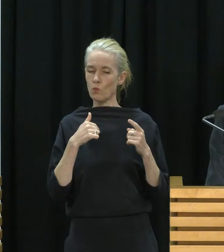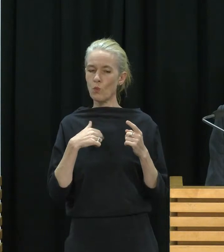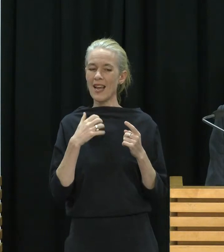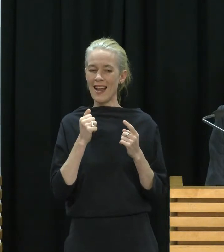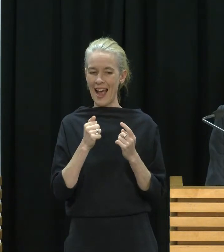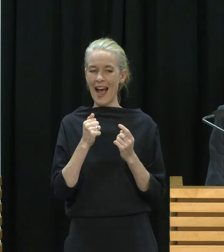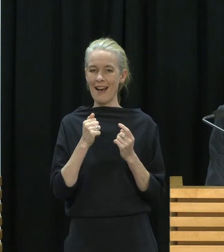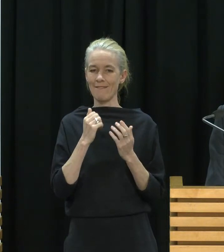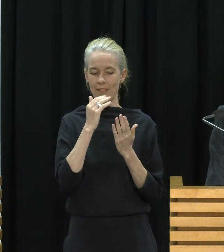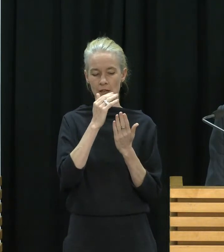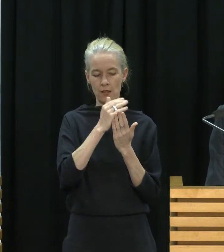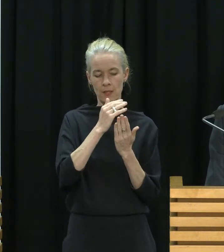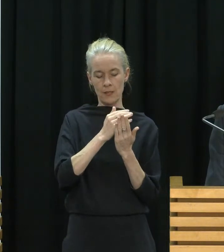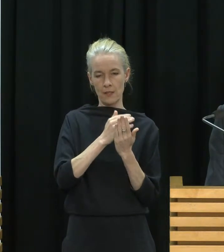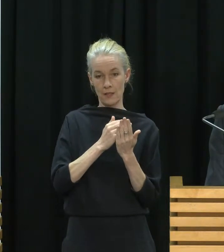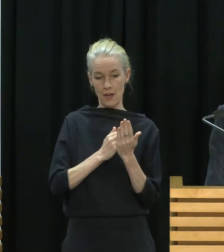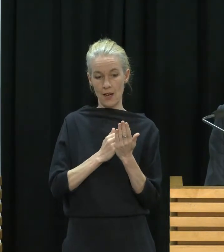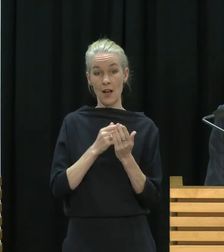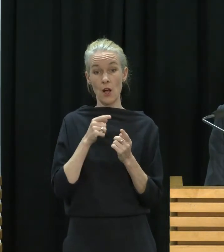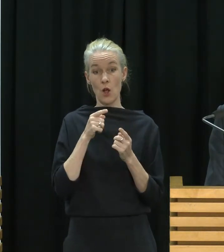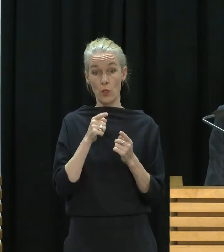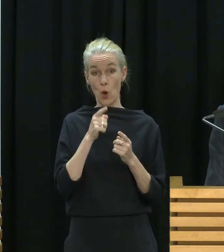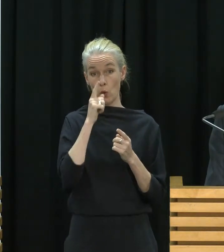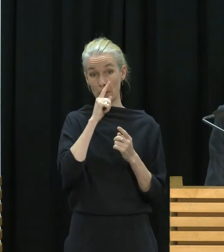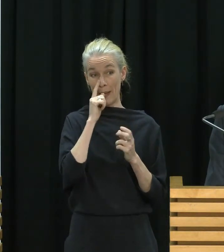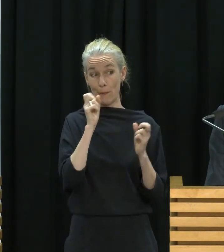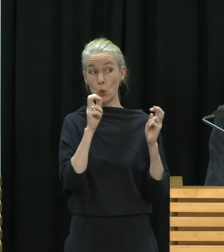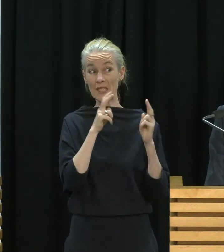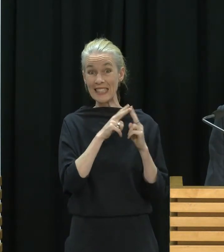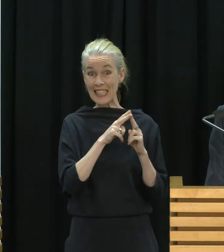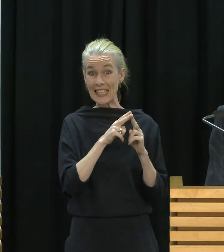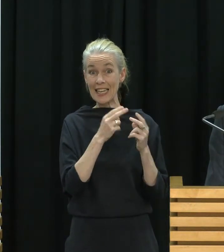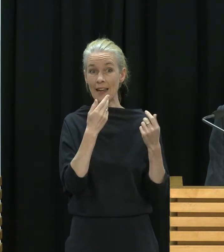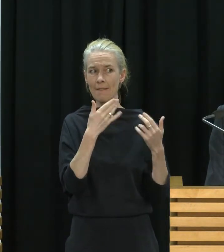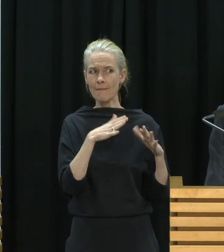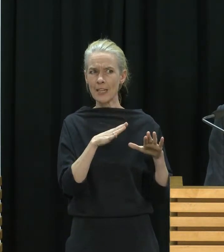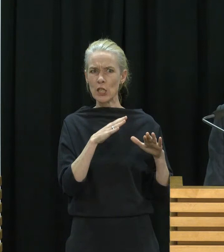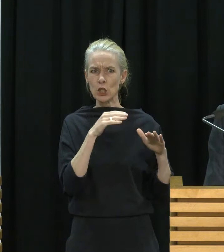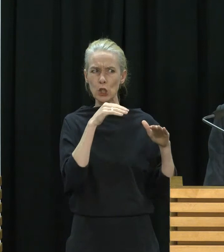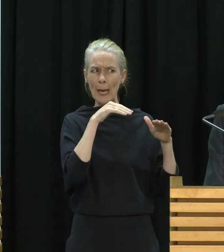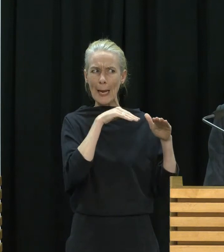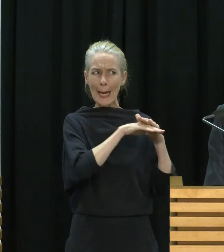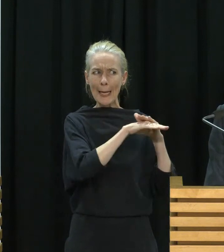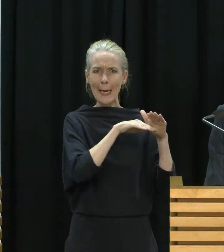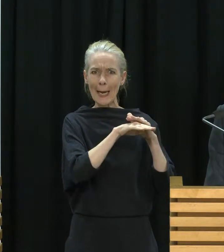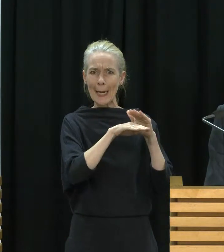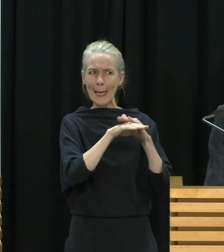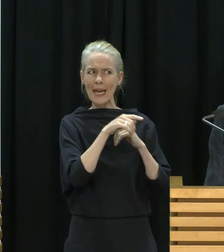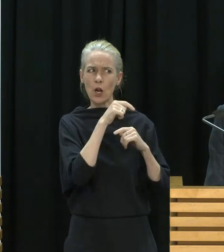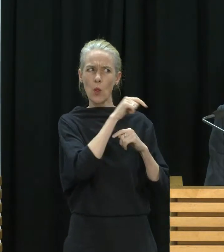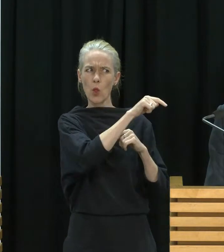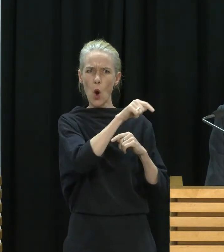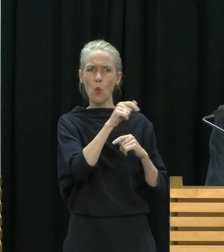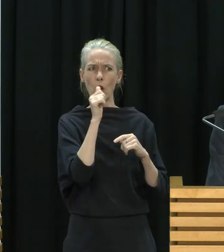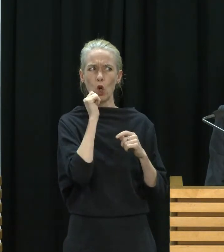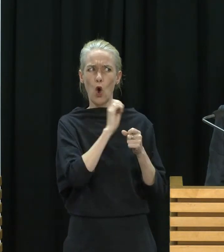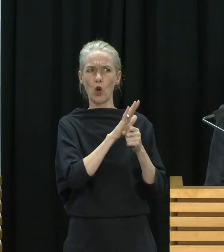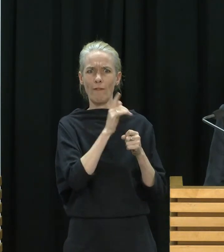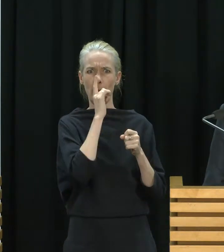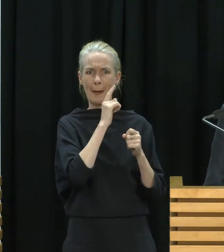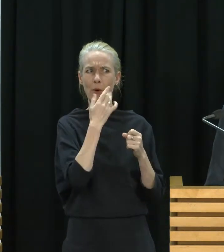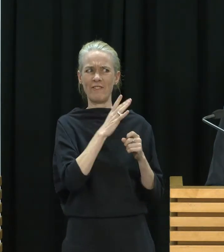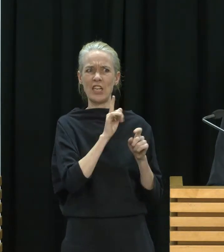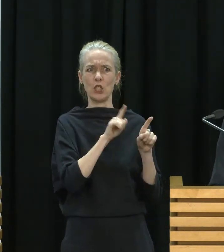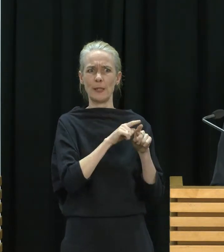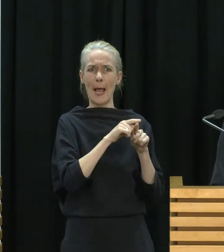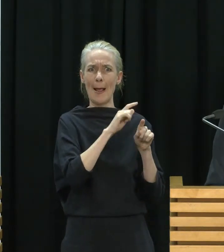we implemented the pause, who have subsequently arrived in New Zealand. There are requirements in place. I'll get the Director General to